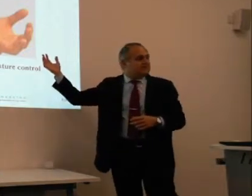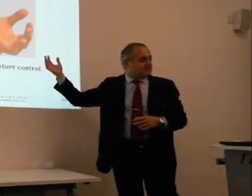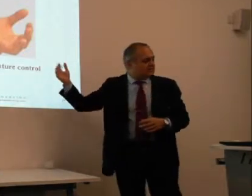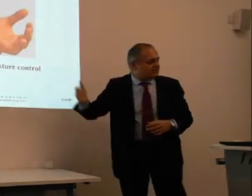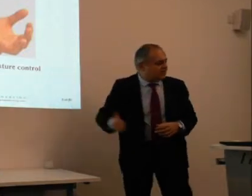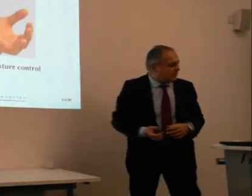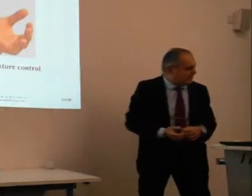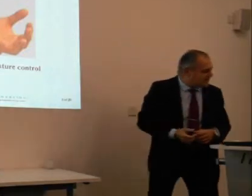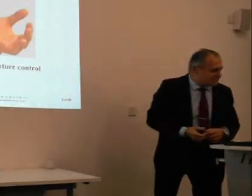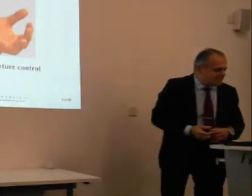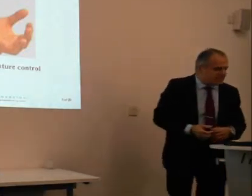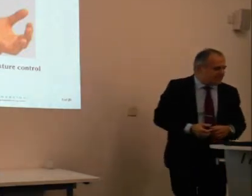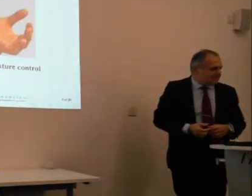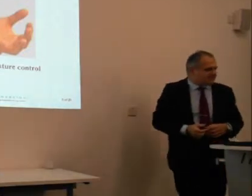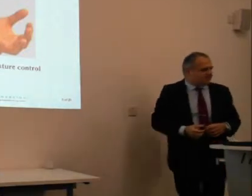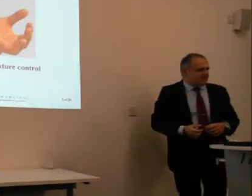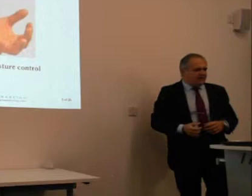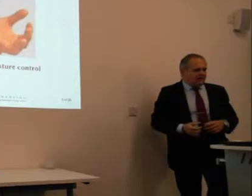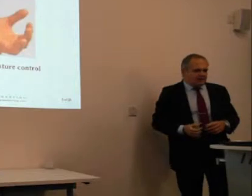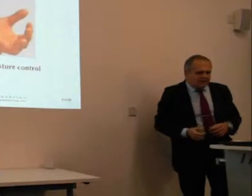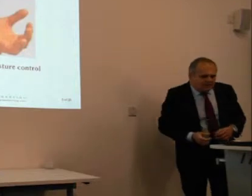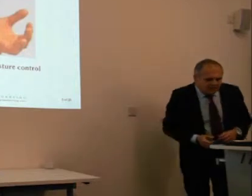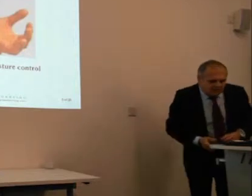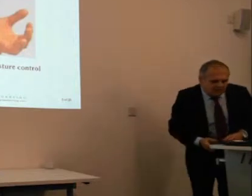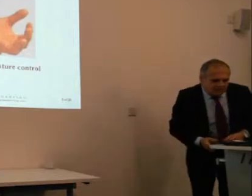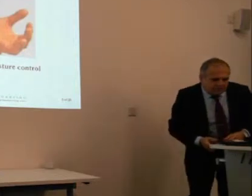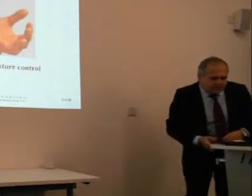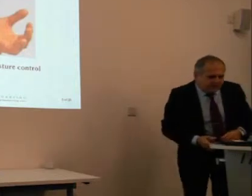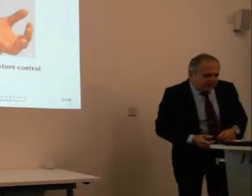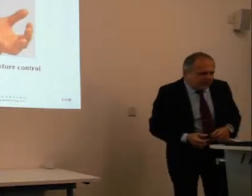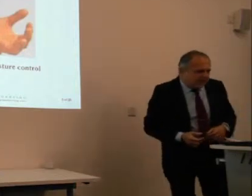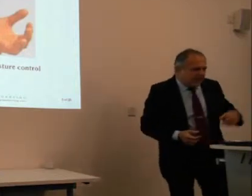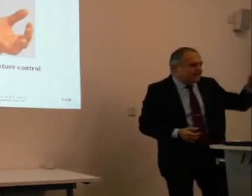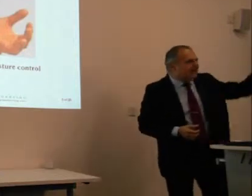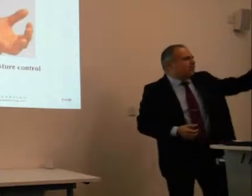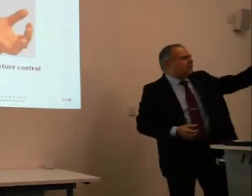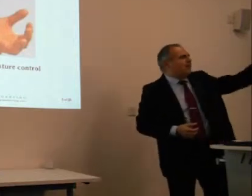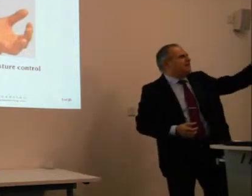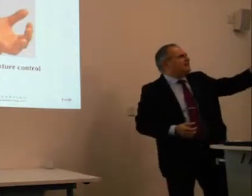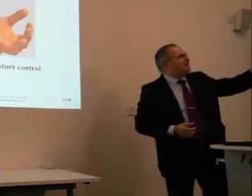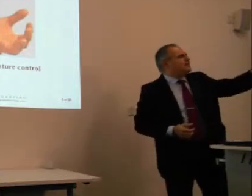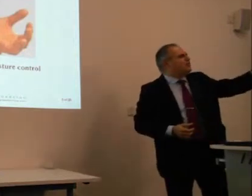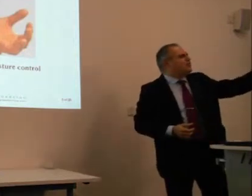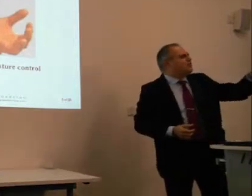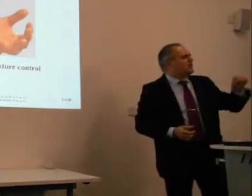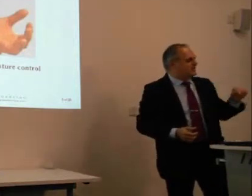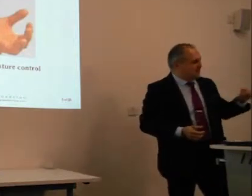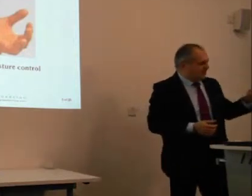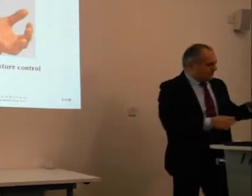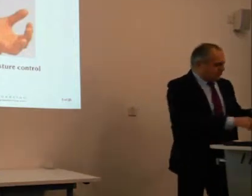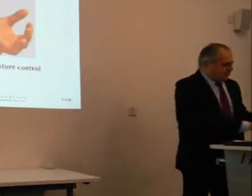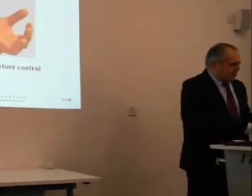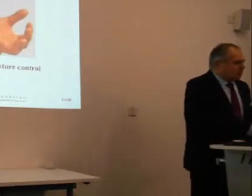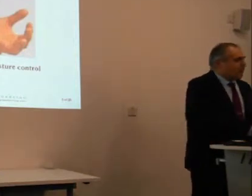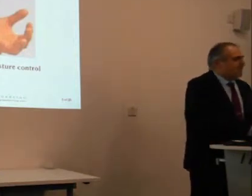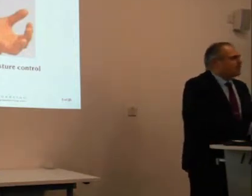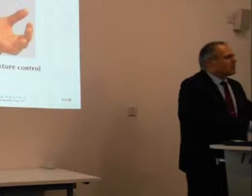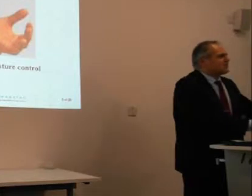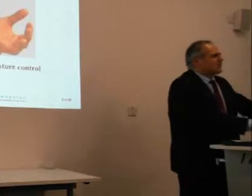that's the that's the uh the bottom line plug in or find another computer here you want me to plug in yours